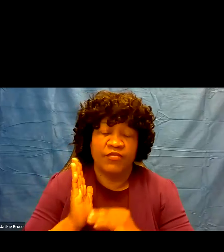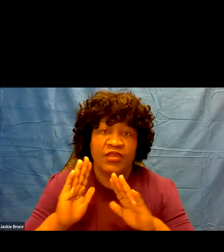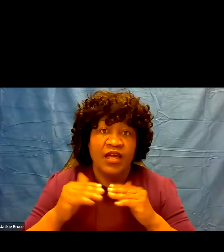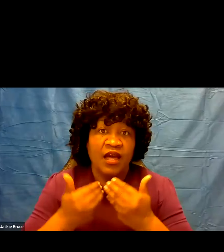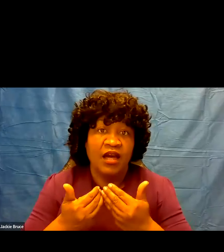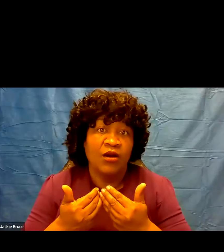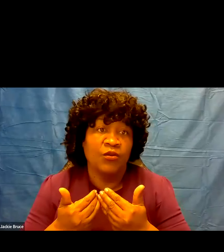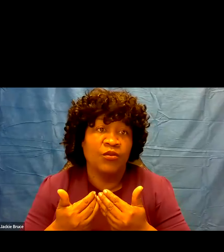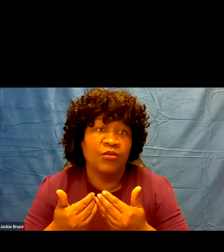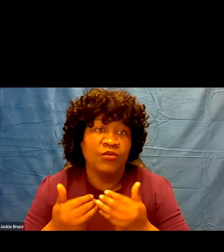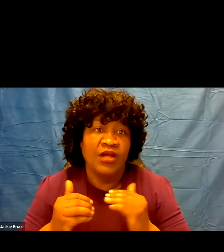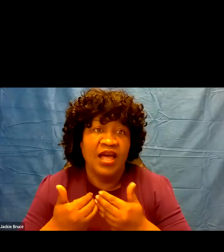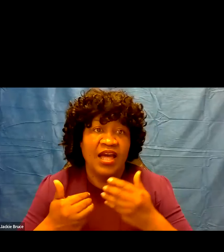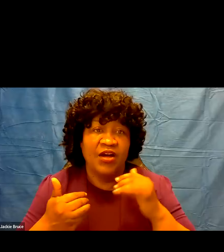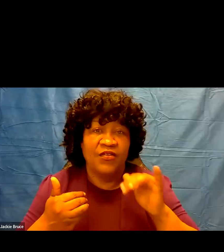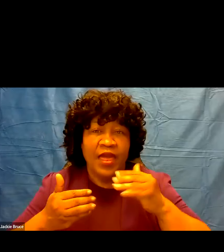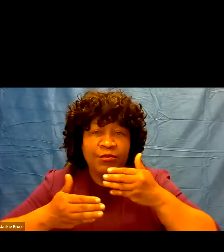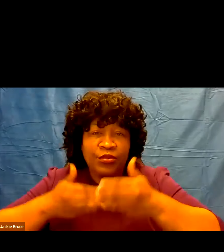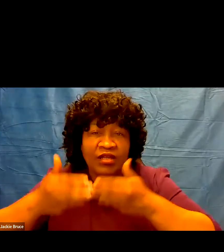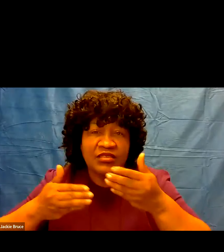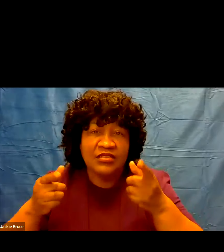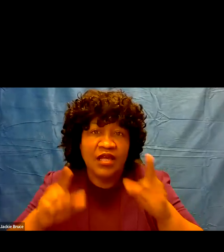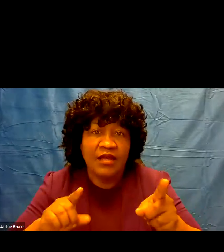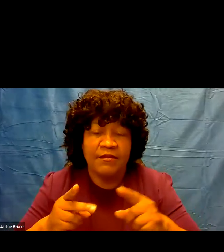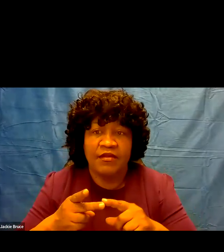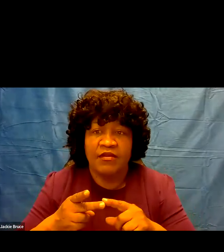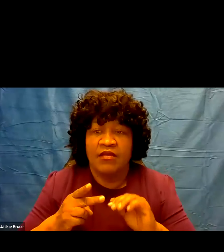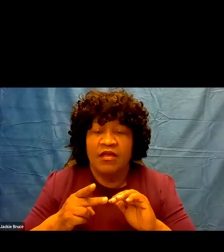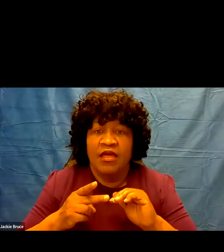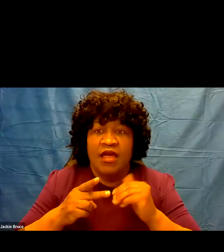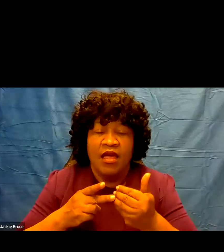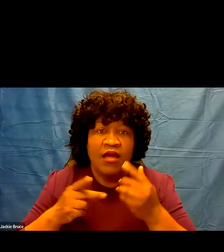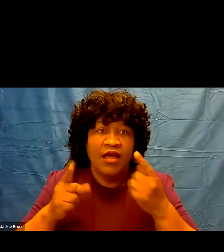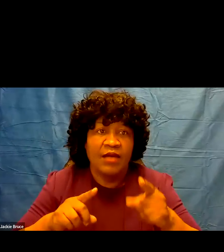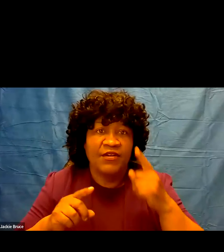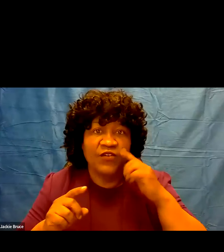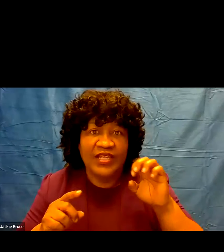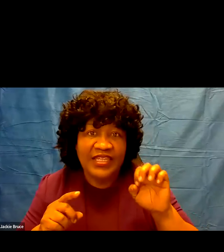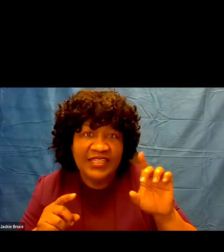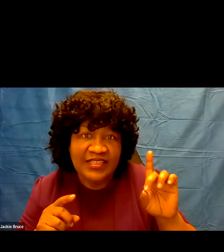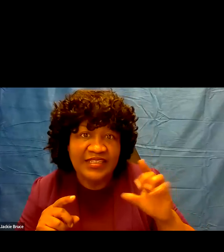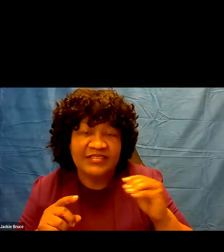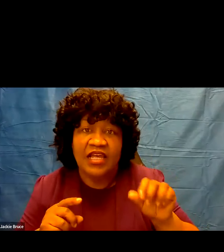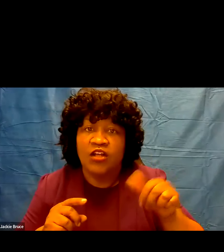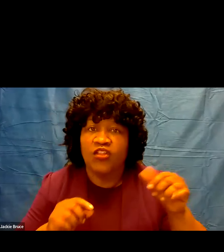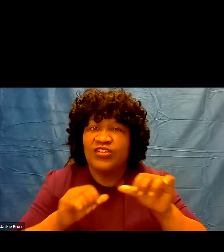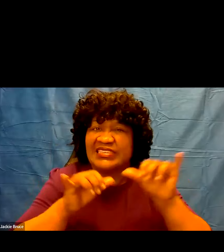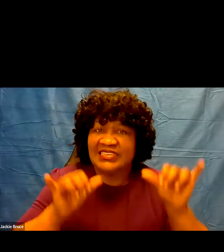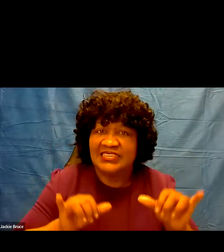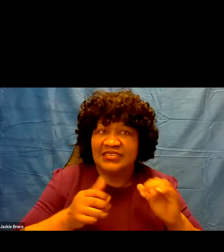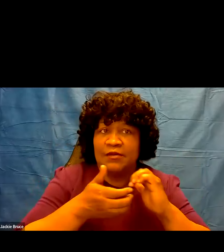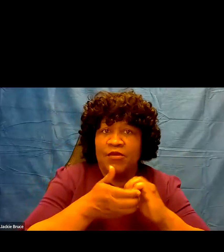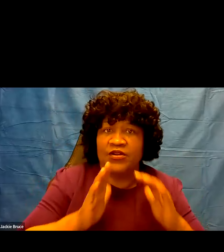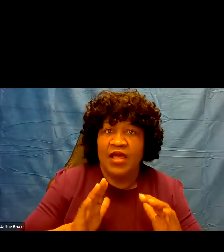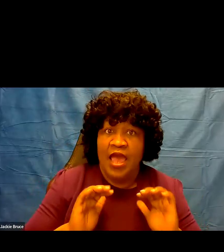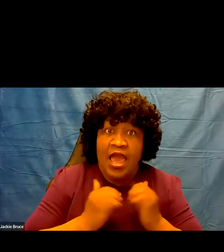how that process happens, how it's going to happen for EDs and other system partners to have that warm